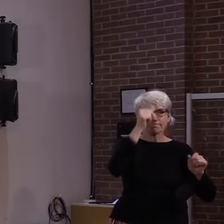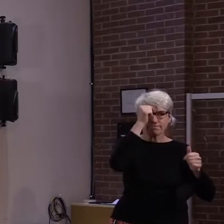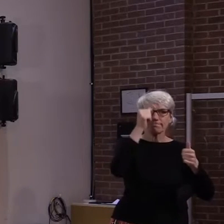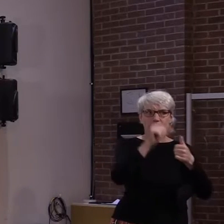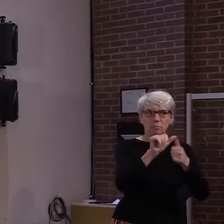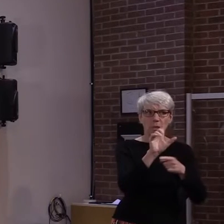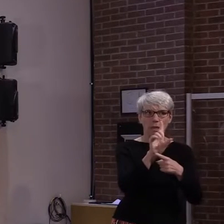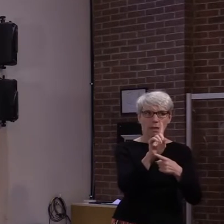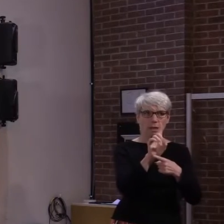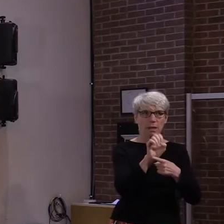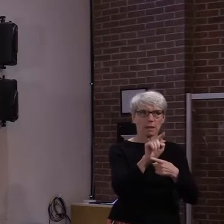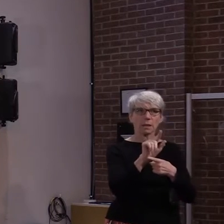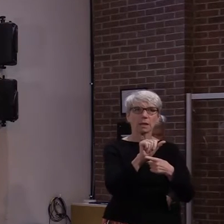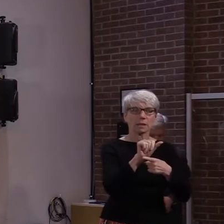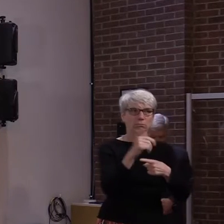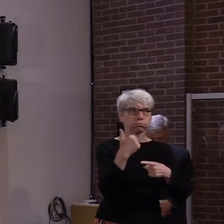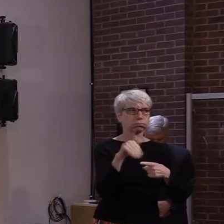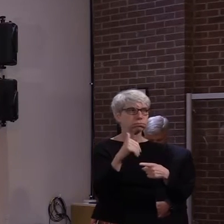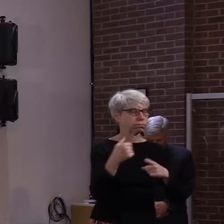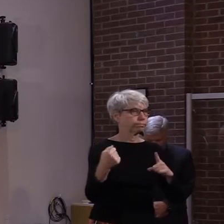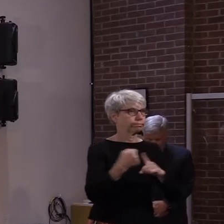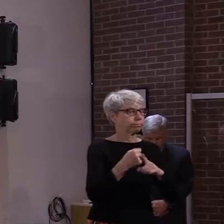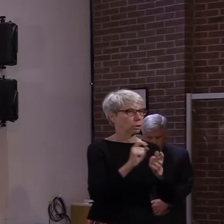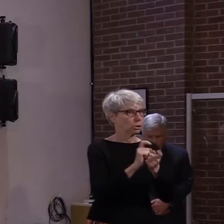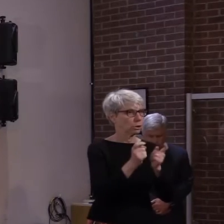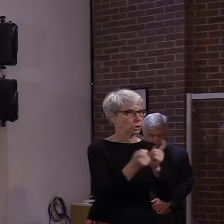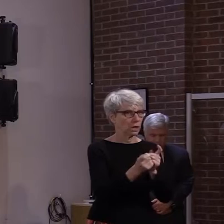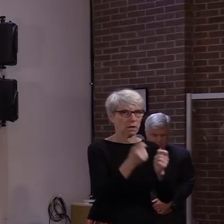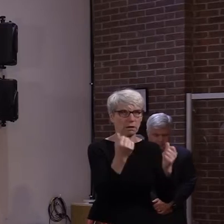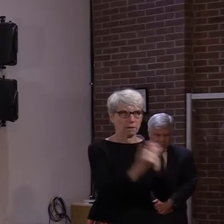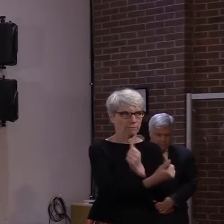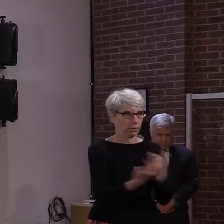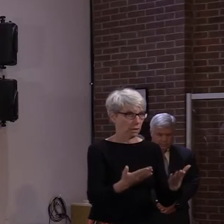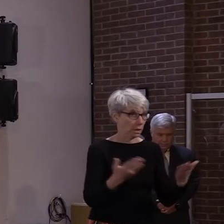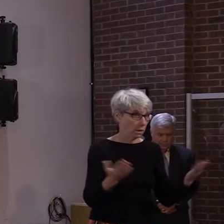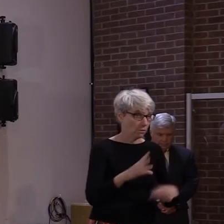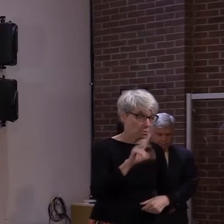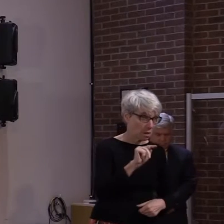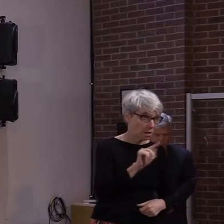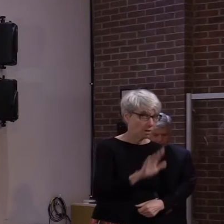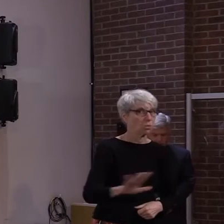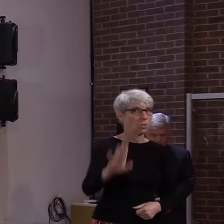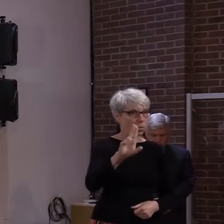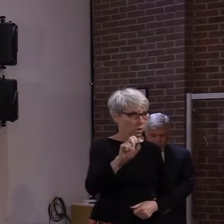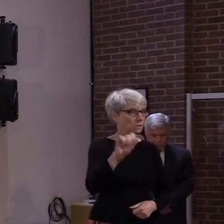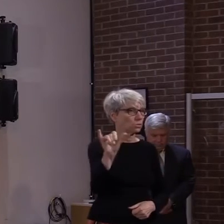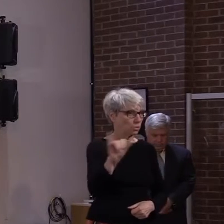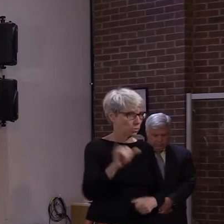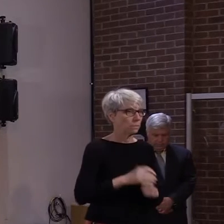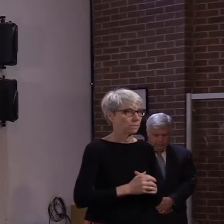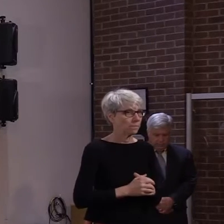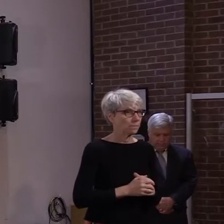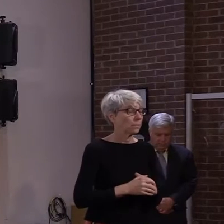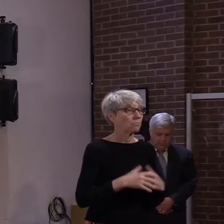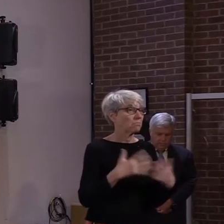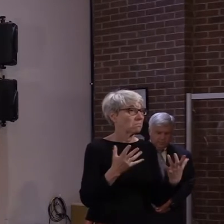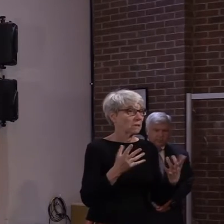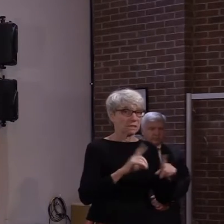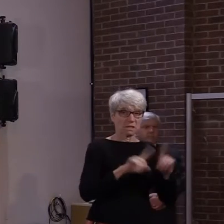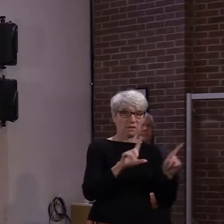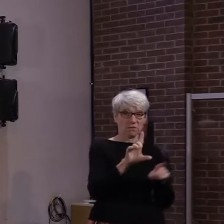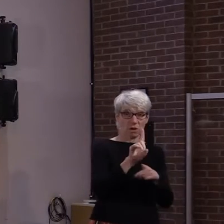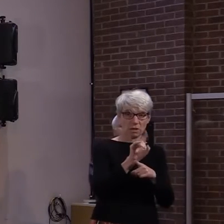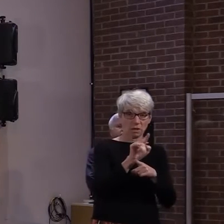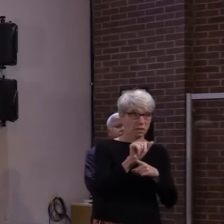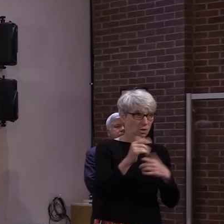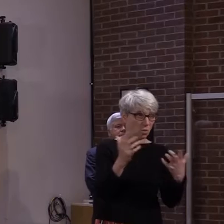game for the U.S. and here in Vermont. We often talk about how transmissible the Delta variant is,